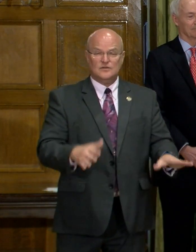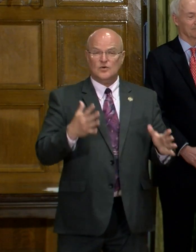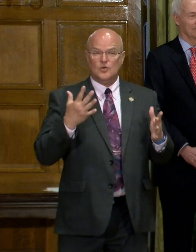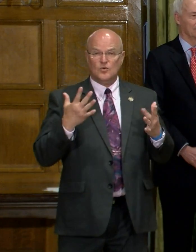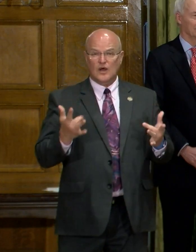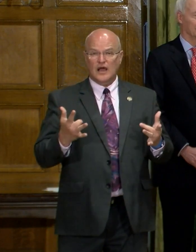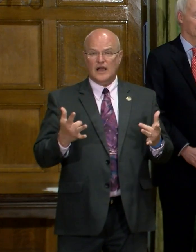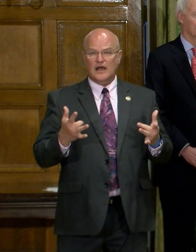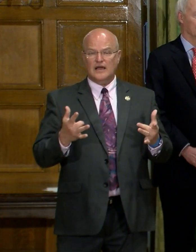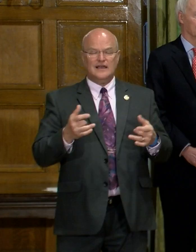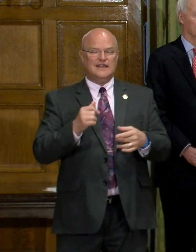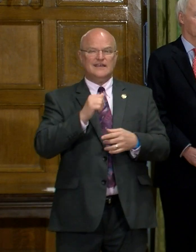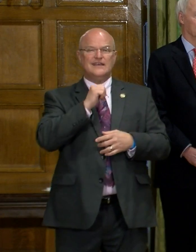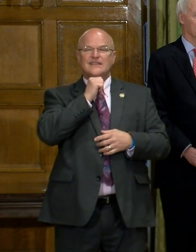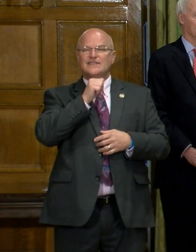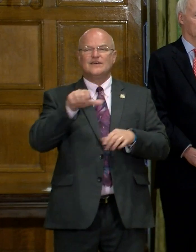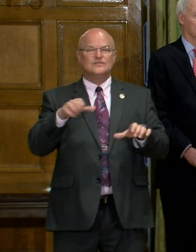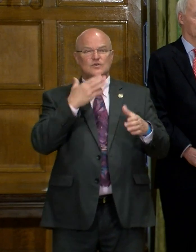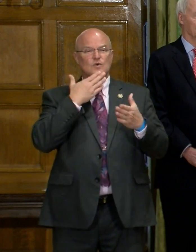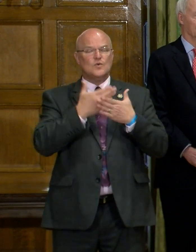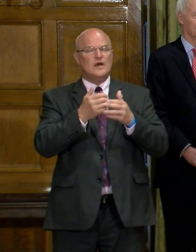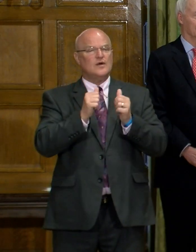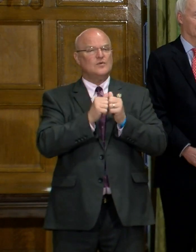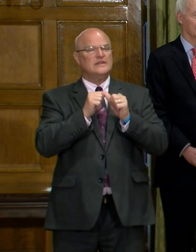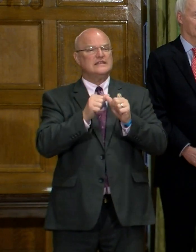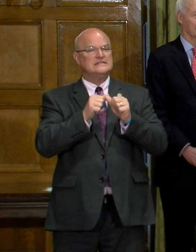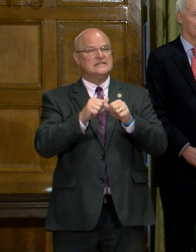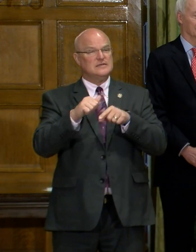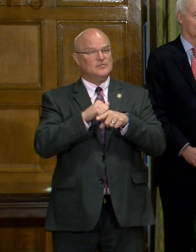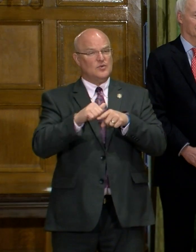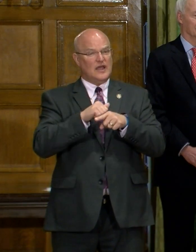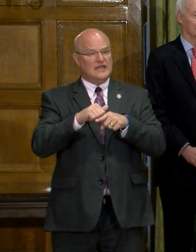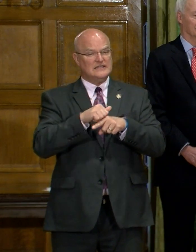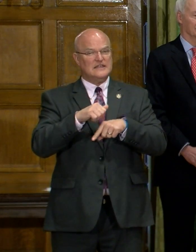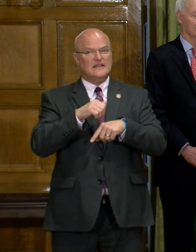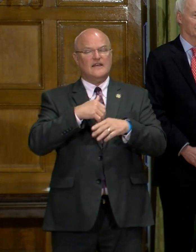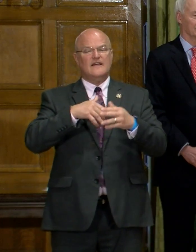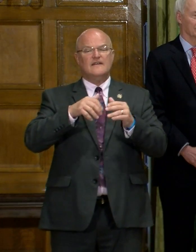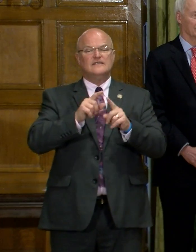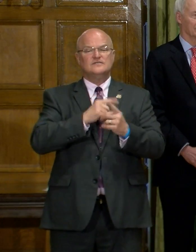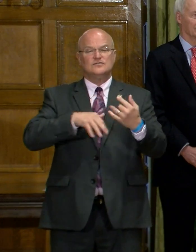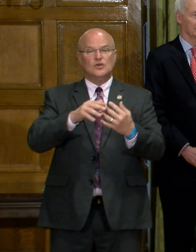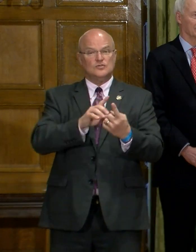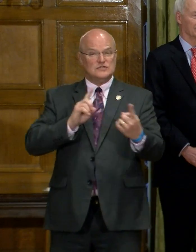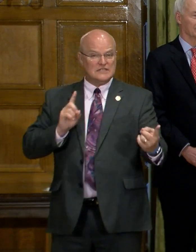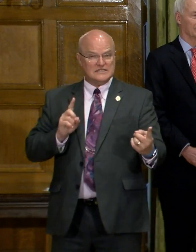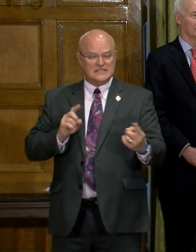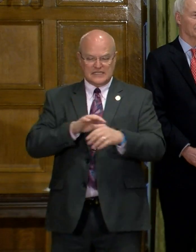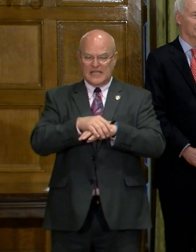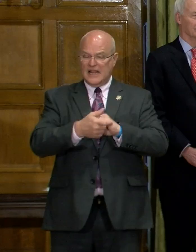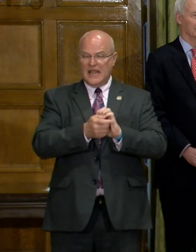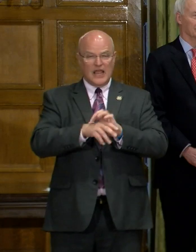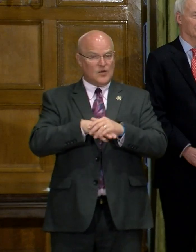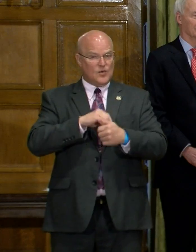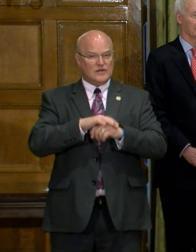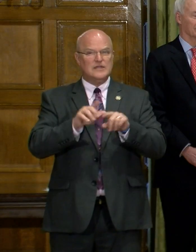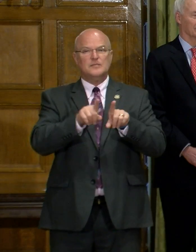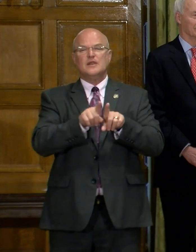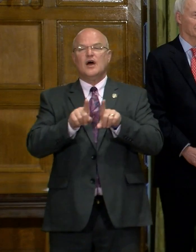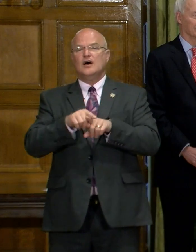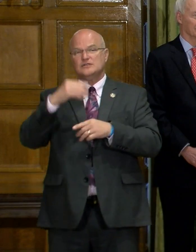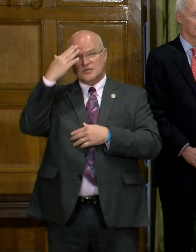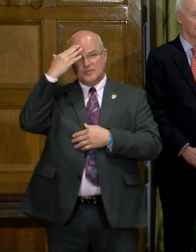because they don't do well with consistently practicing physical distancing and hand washing, but